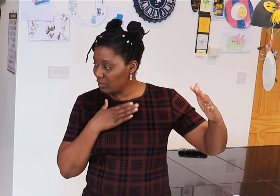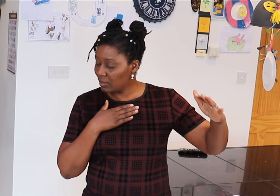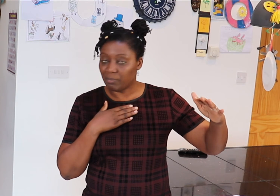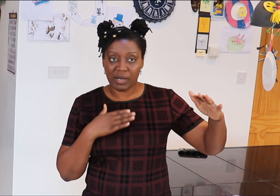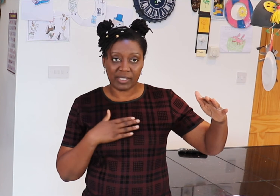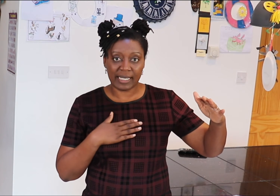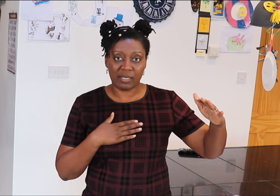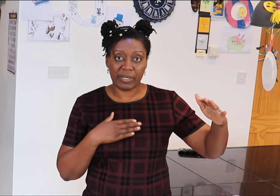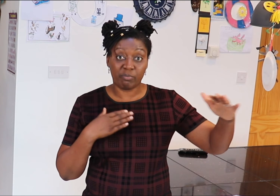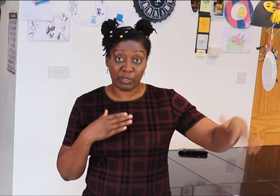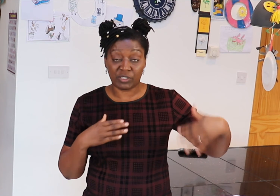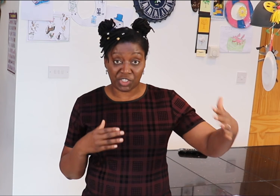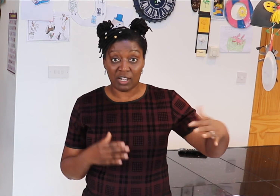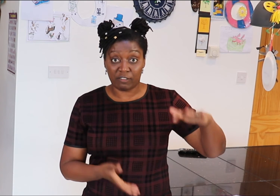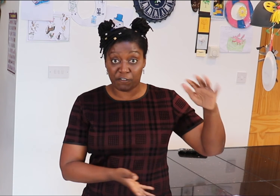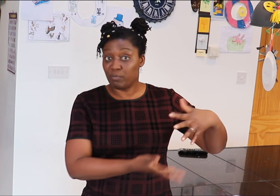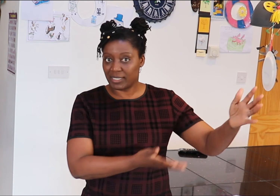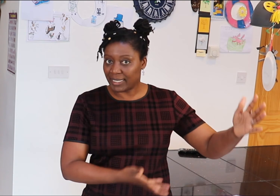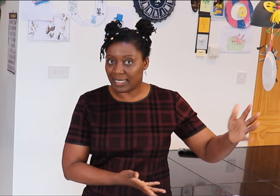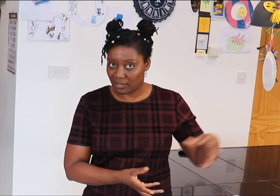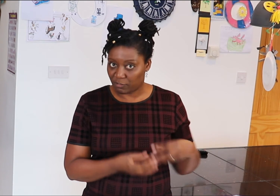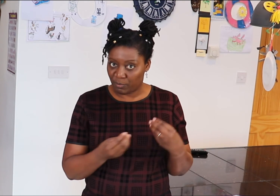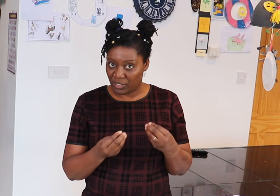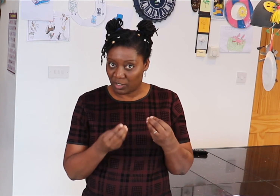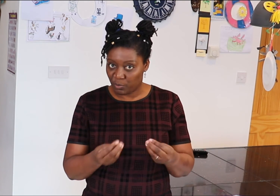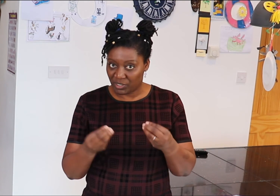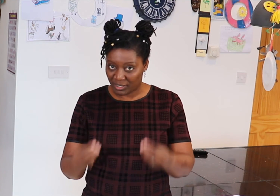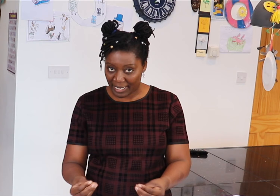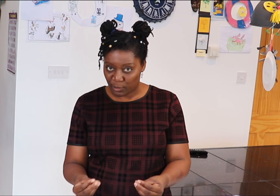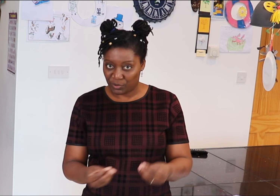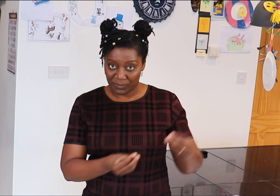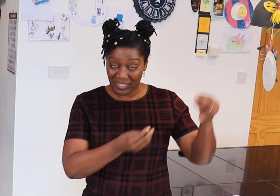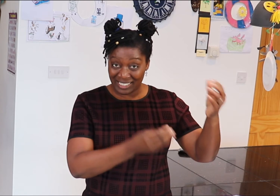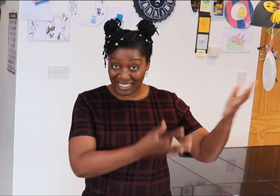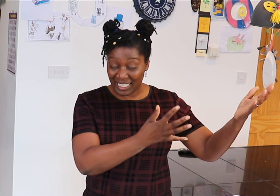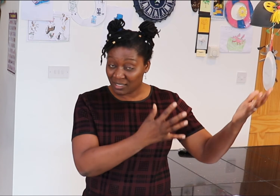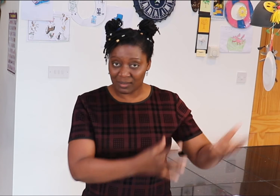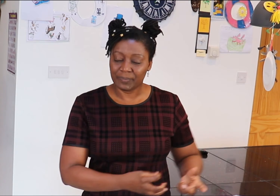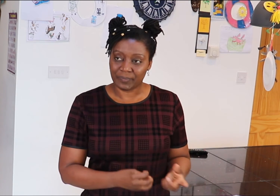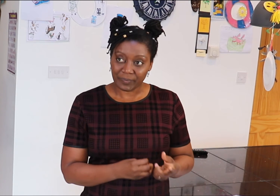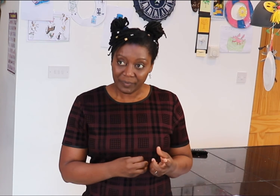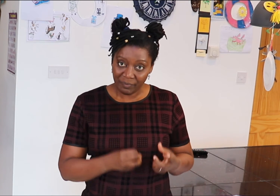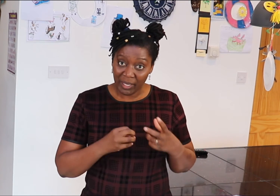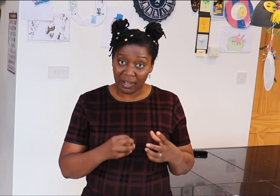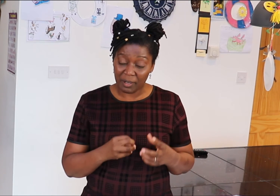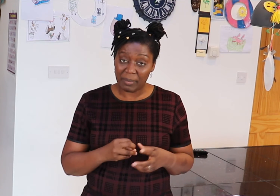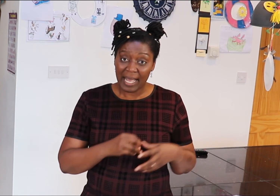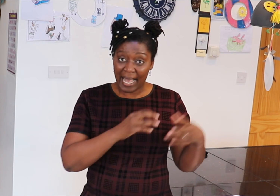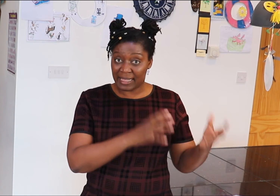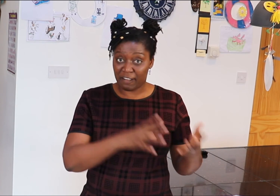the mother's inner being builds the child from the seedlings, from the human cells, seeds. And